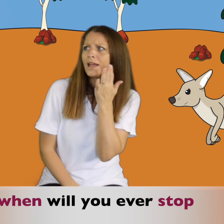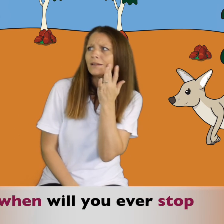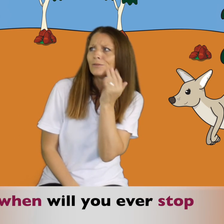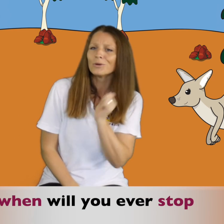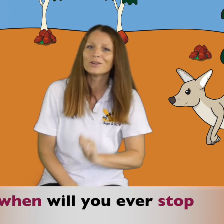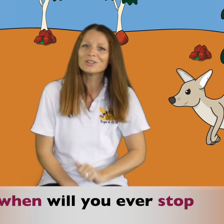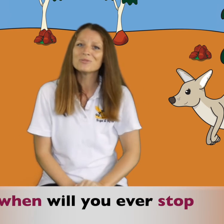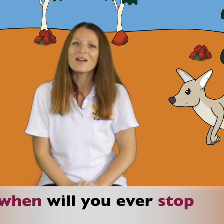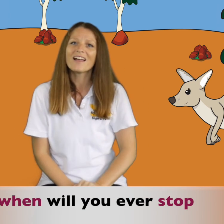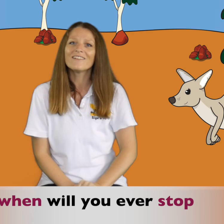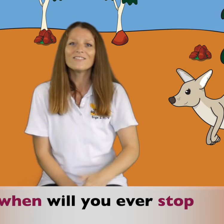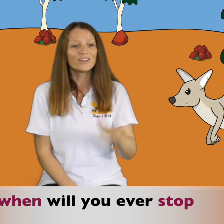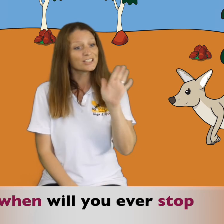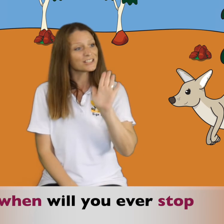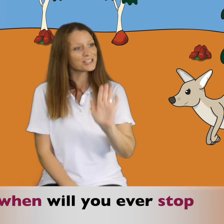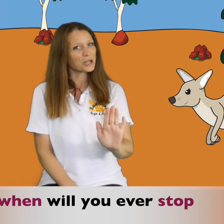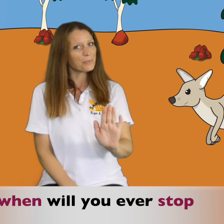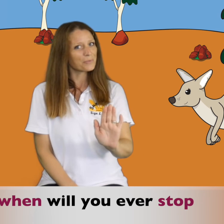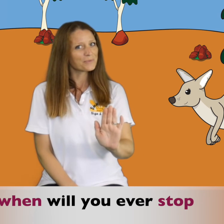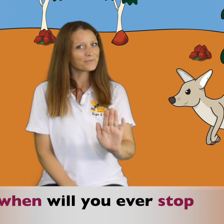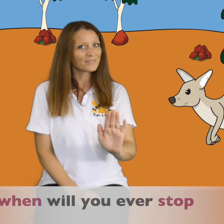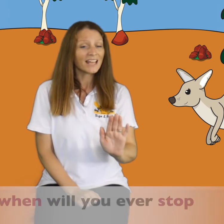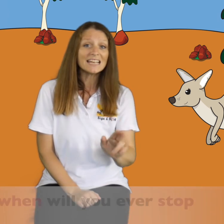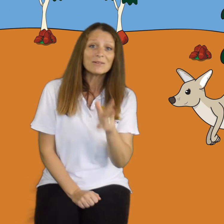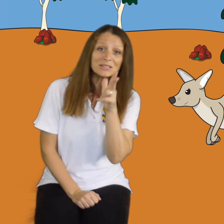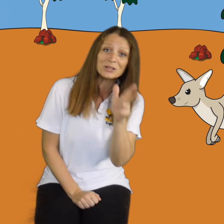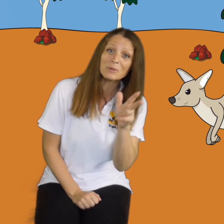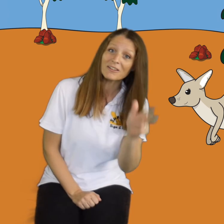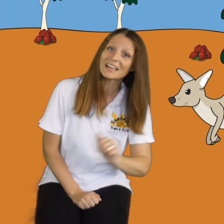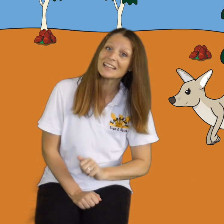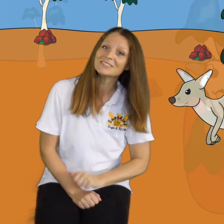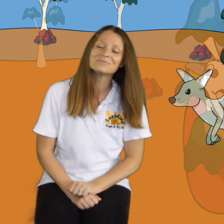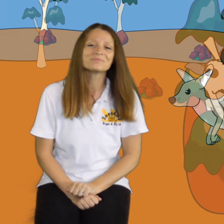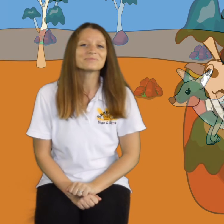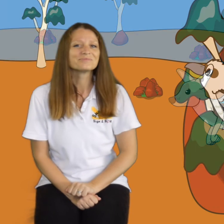when will you ever stop? Where's Kookaburra again?